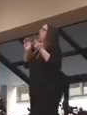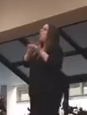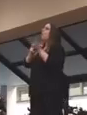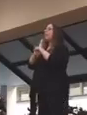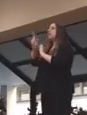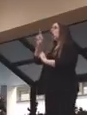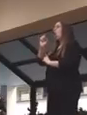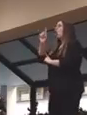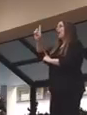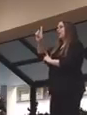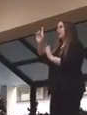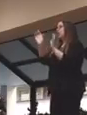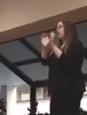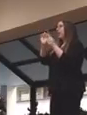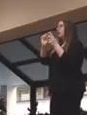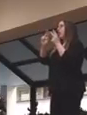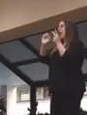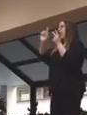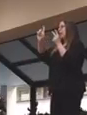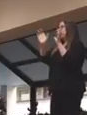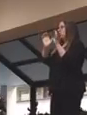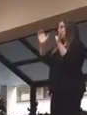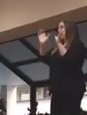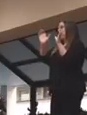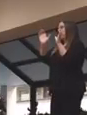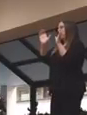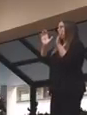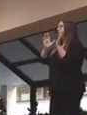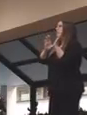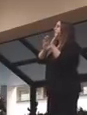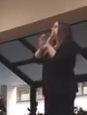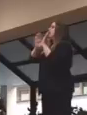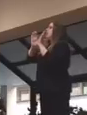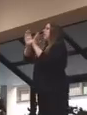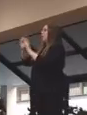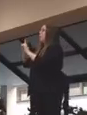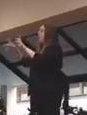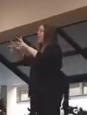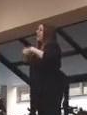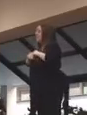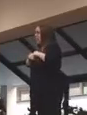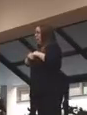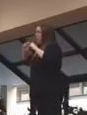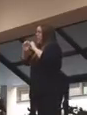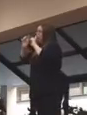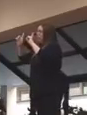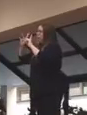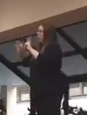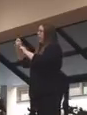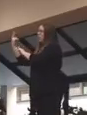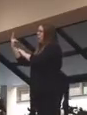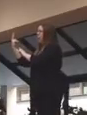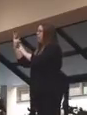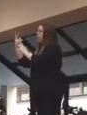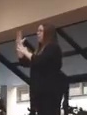For regular non-restricted license, as we call it, we don't call it provisional, we call it non-restricted license, you have to be certified